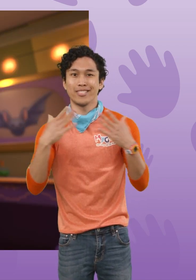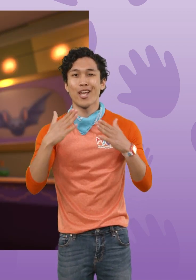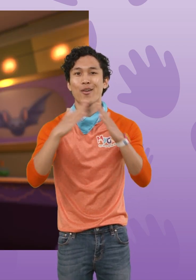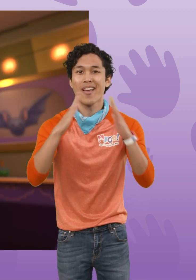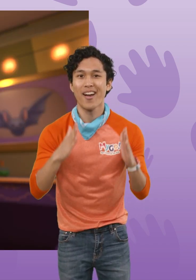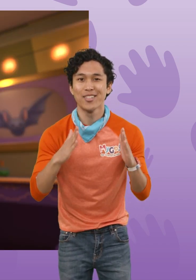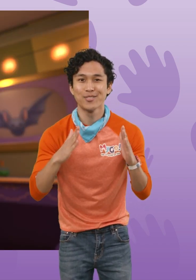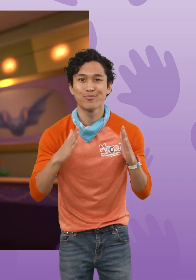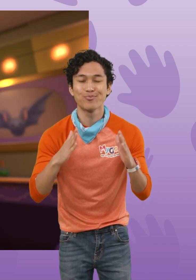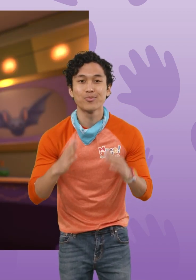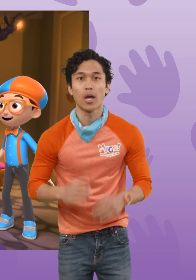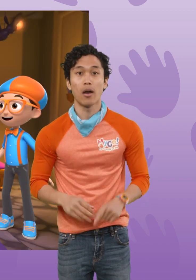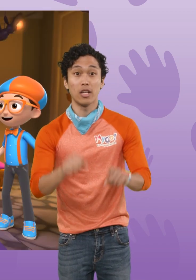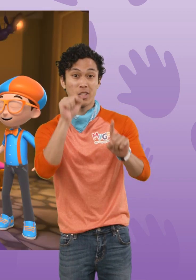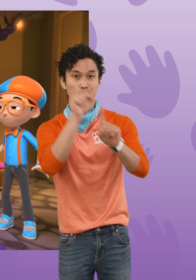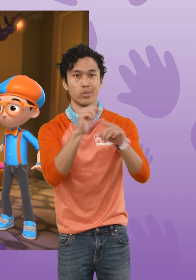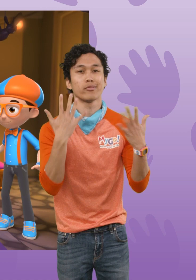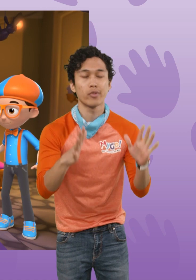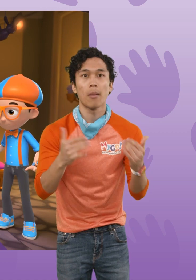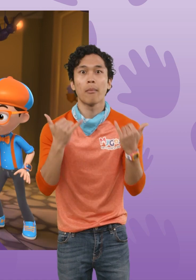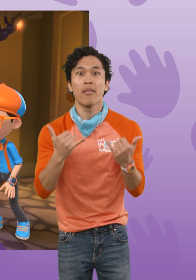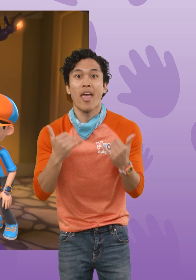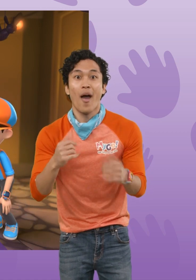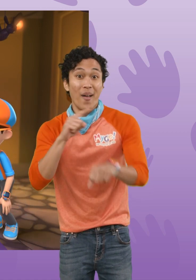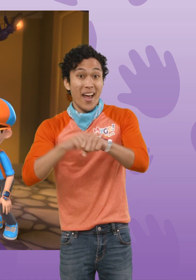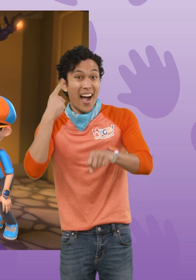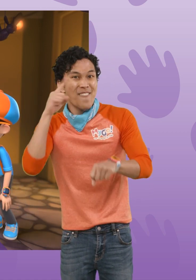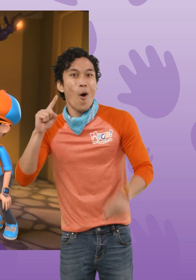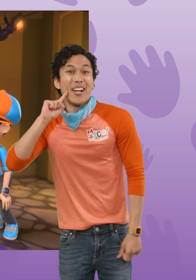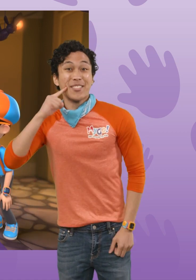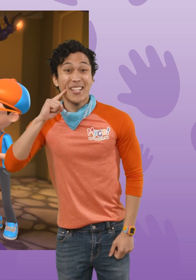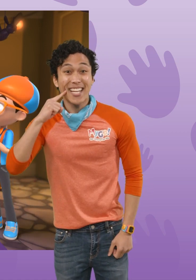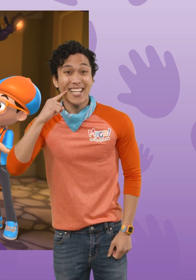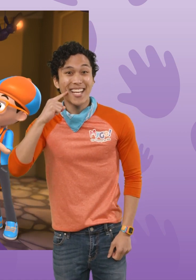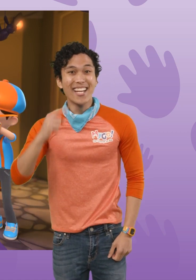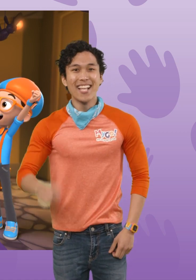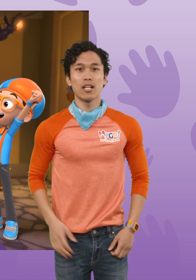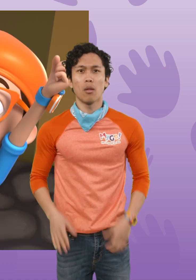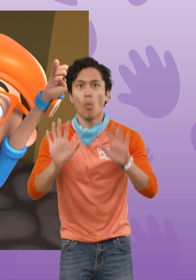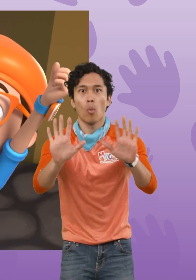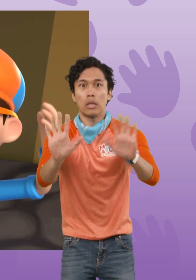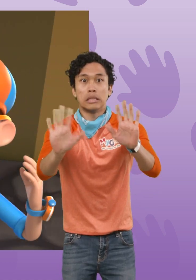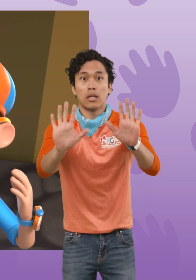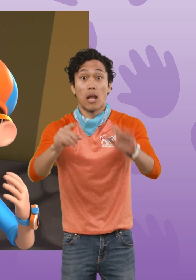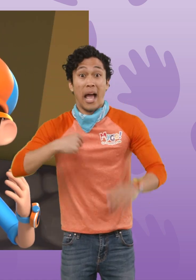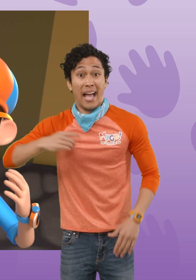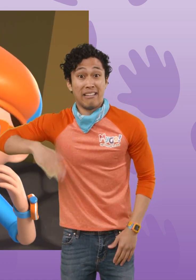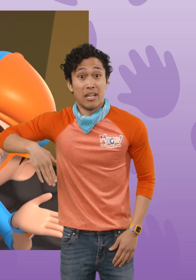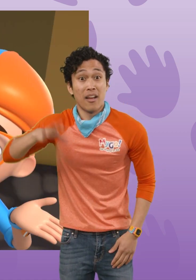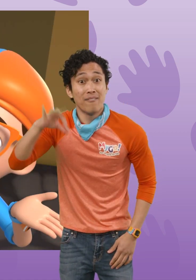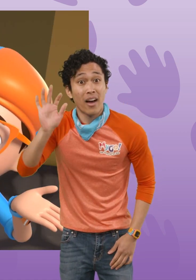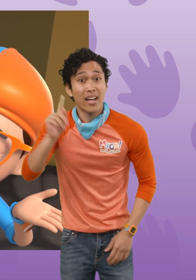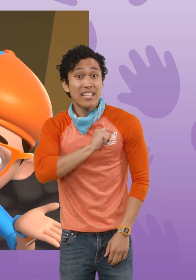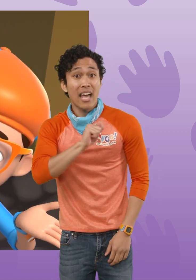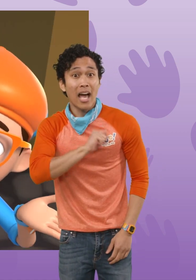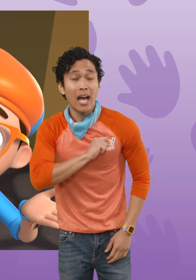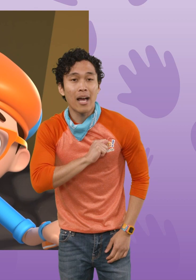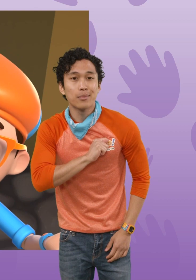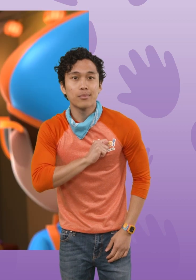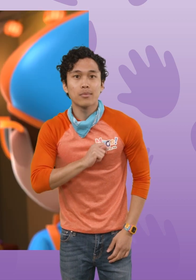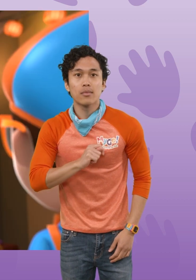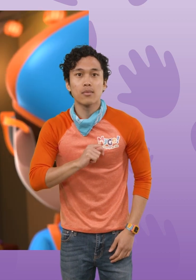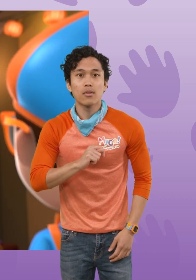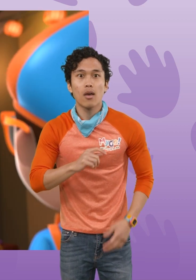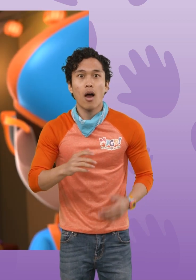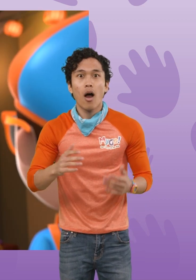my haunted house. The tricks are over, but now it's time for the treats! But wait, I still haven't found